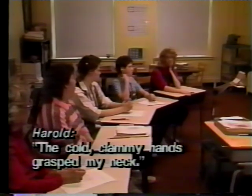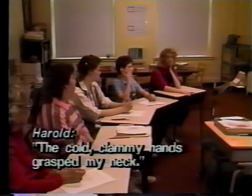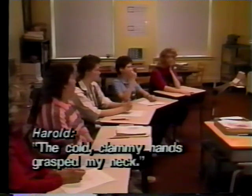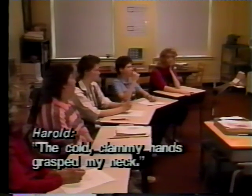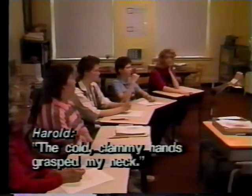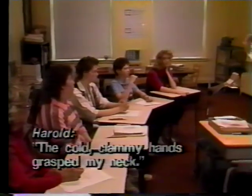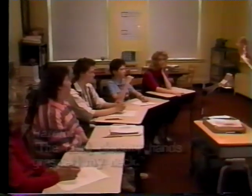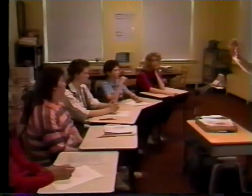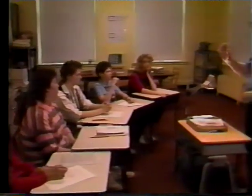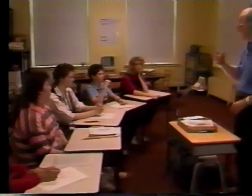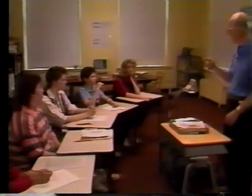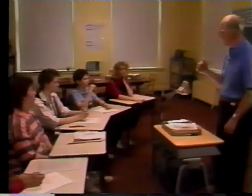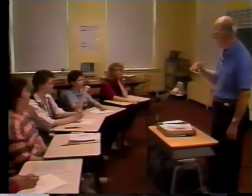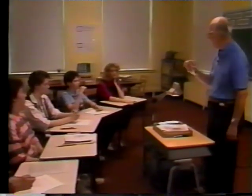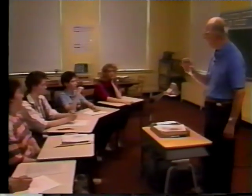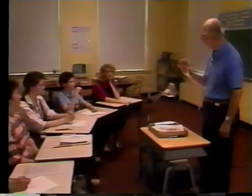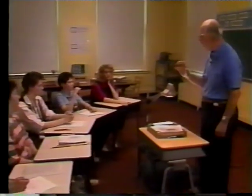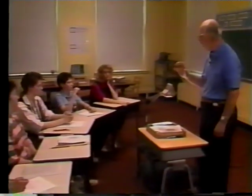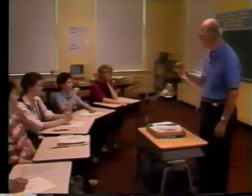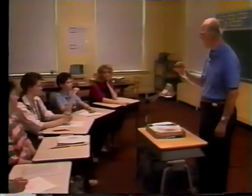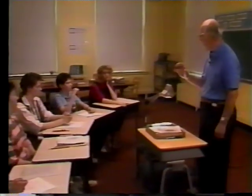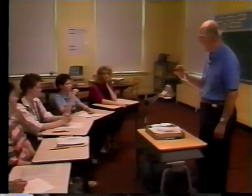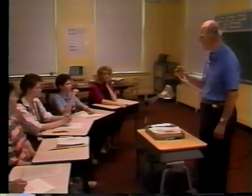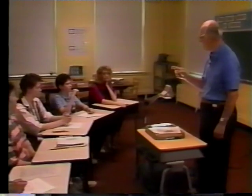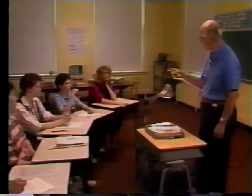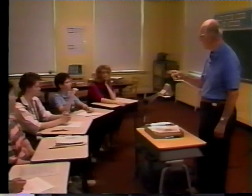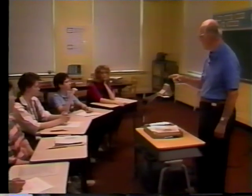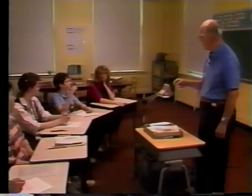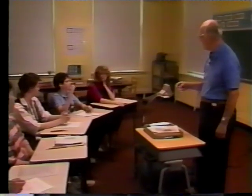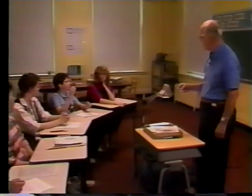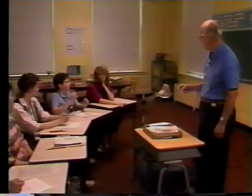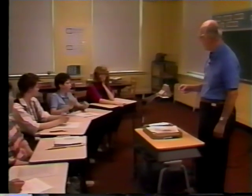When you say see, say again cold, can.